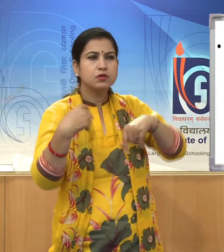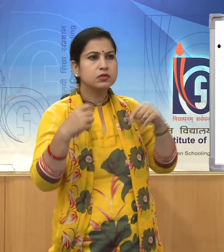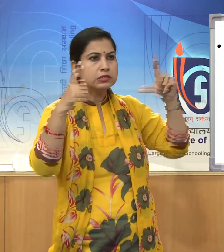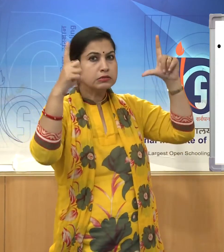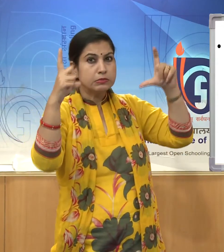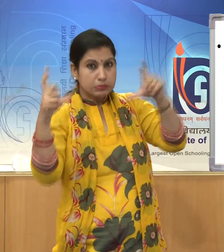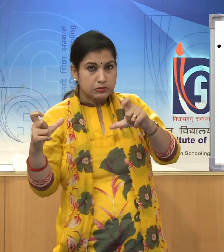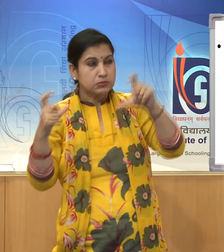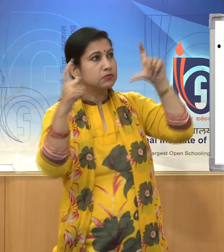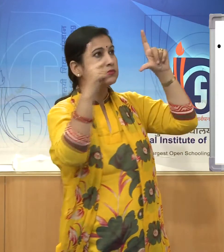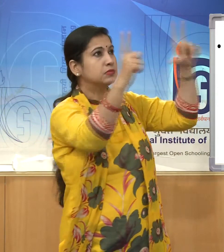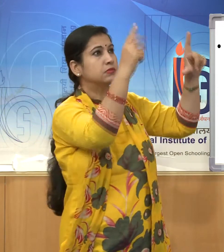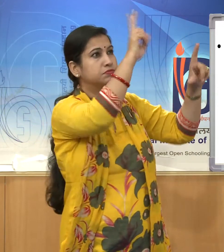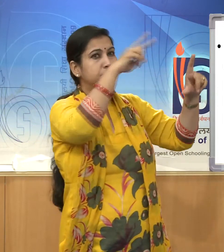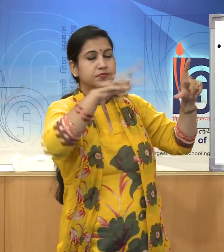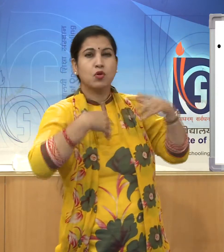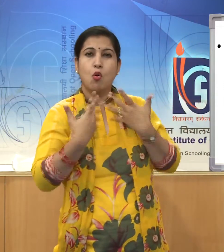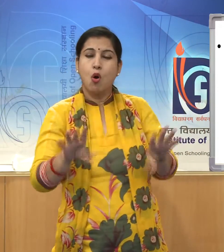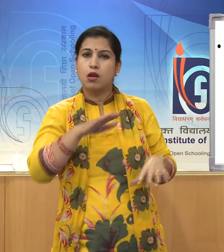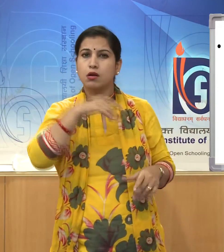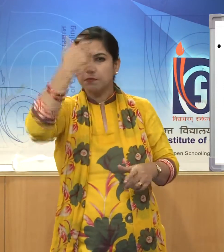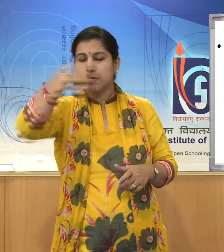after all humans have died.